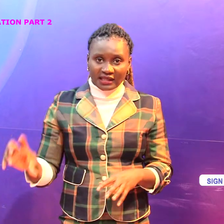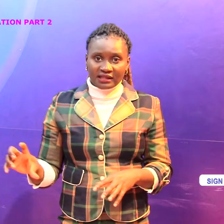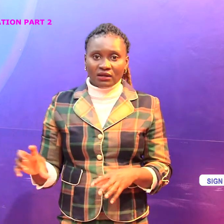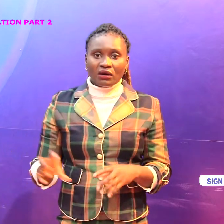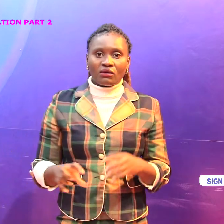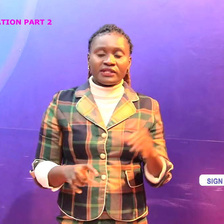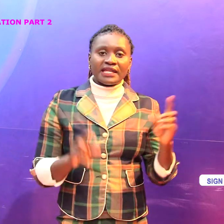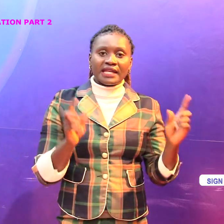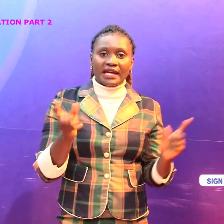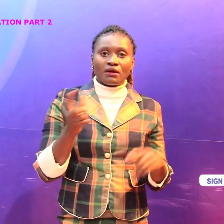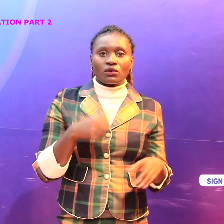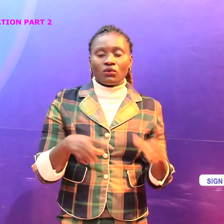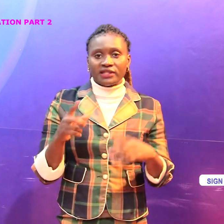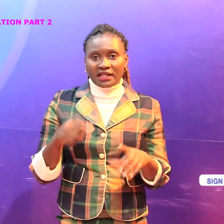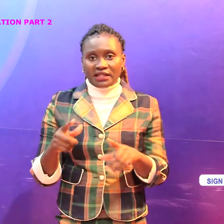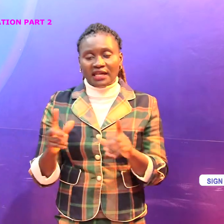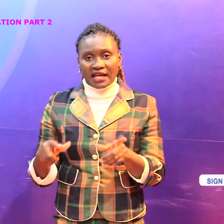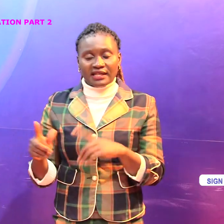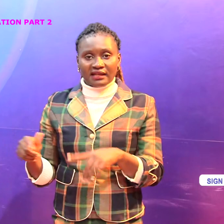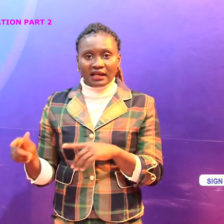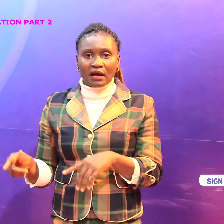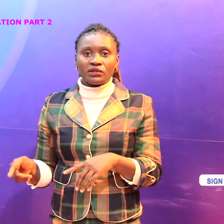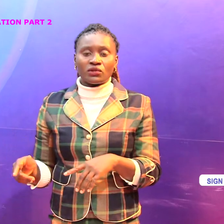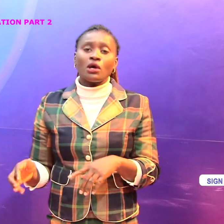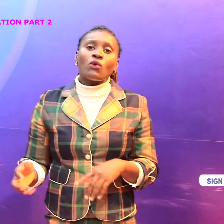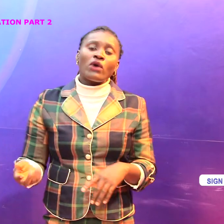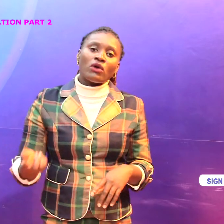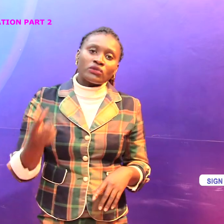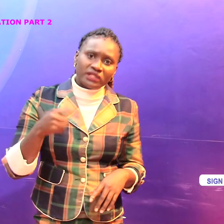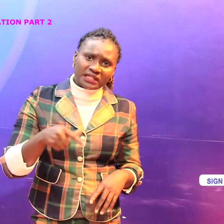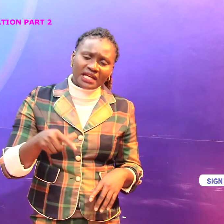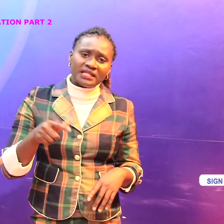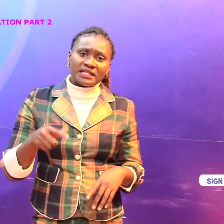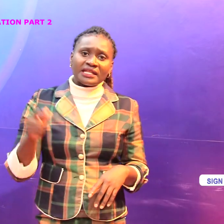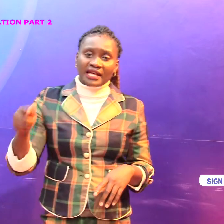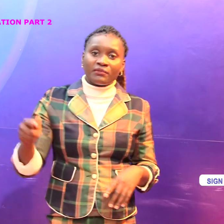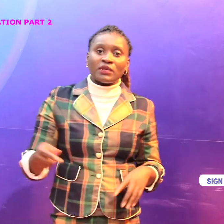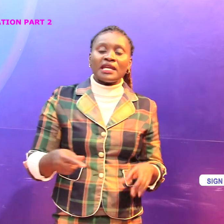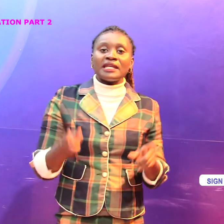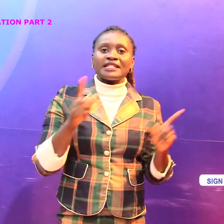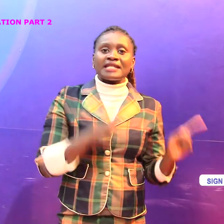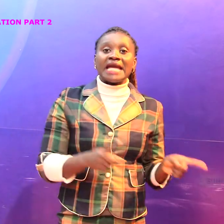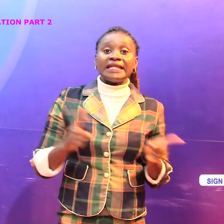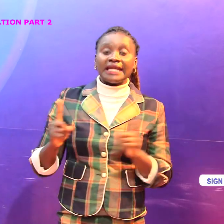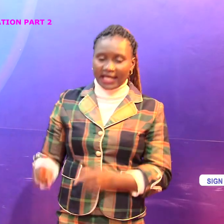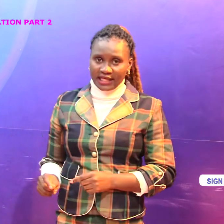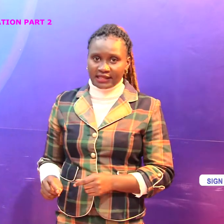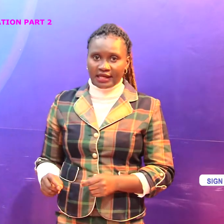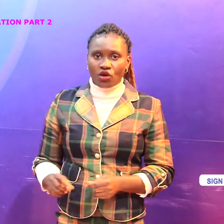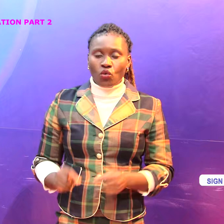sentences was in Kenya, was changed in Kenya Sign Language. So we are going to change the same in signed English. We are